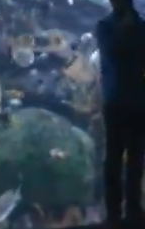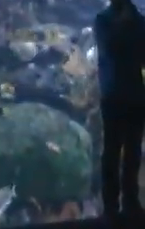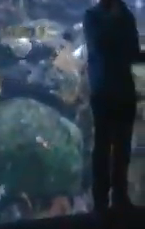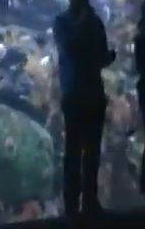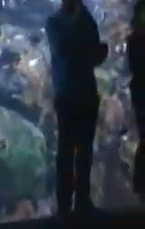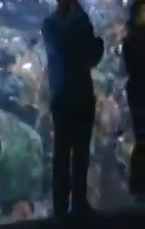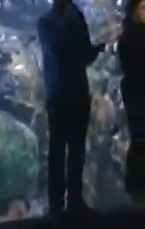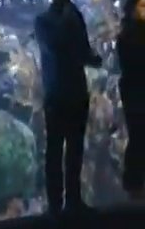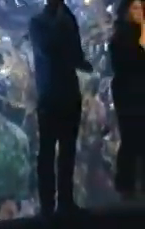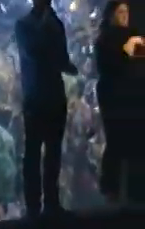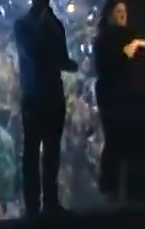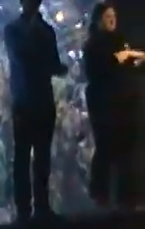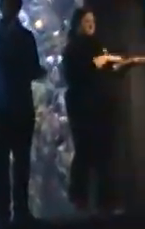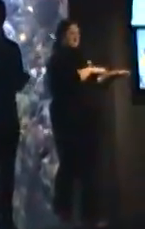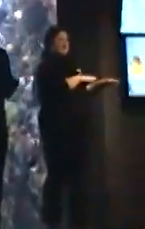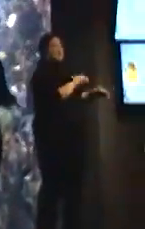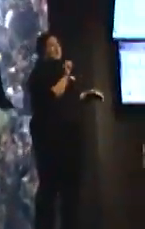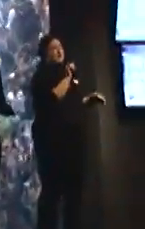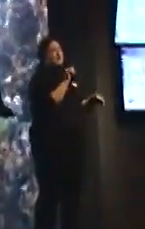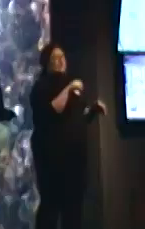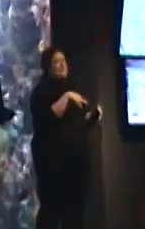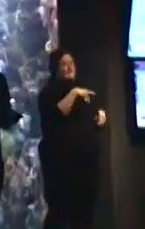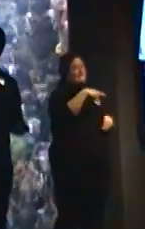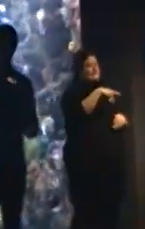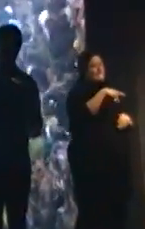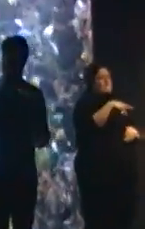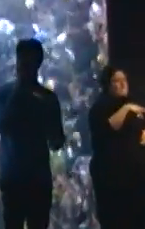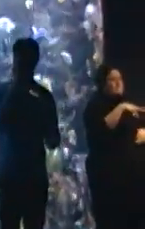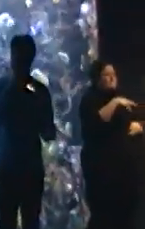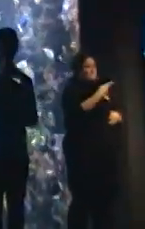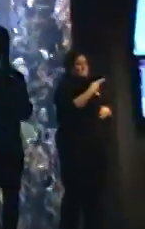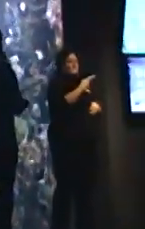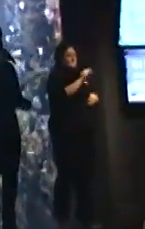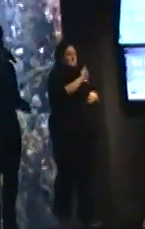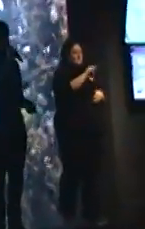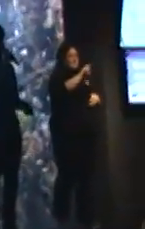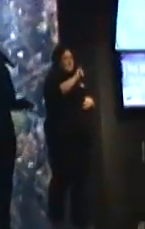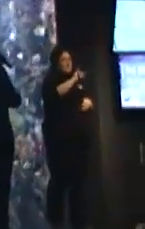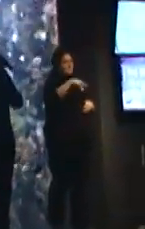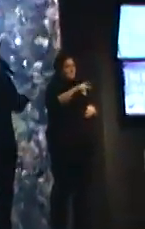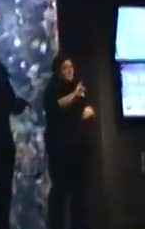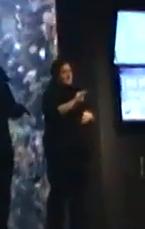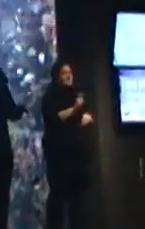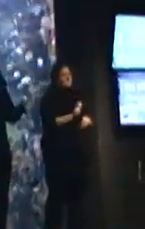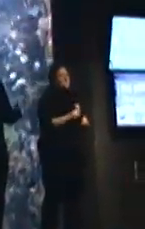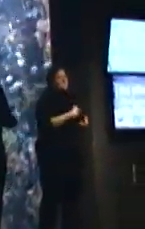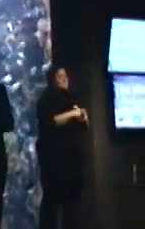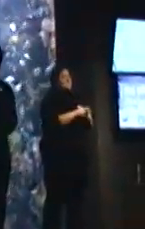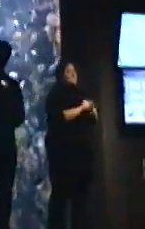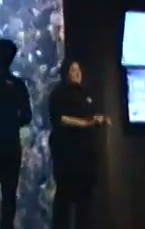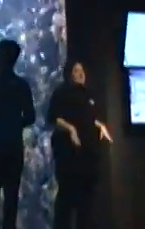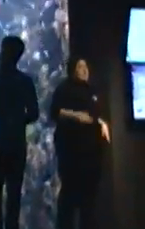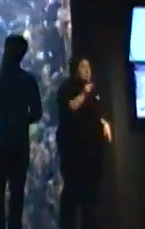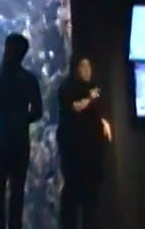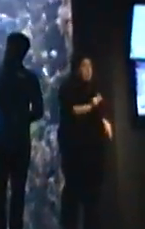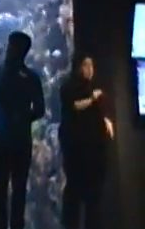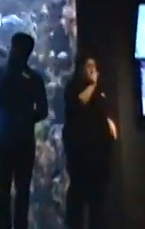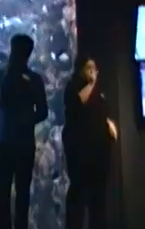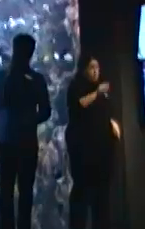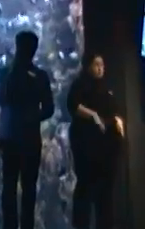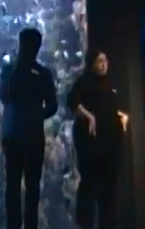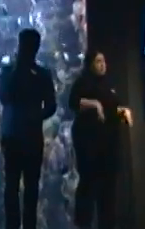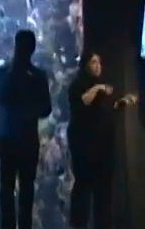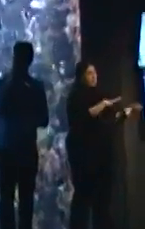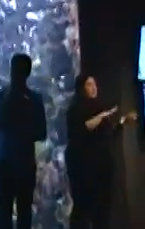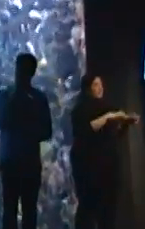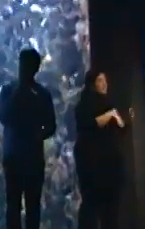the Philippines, Indonesia, Malaysia, as well as the Great Barrier Reef in northern Australia.